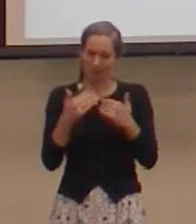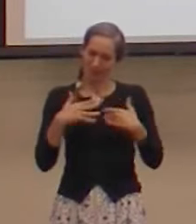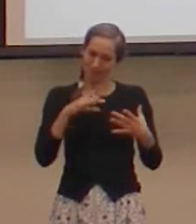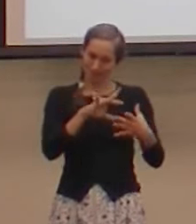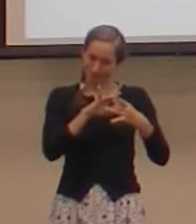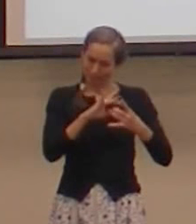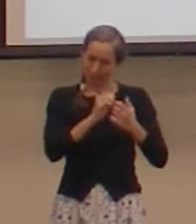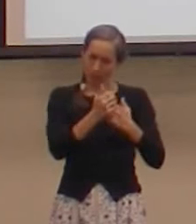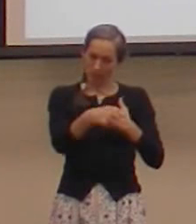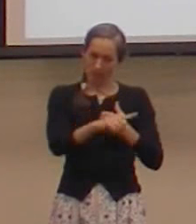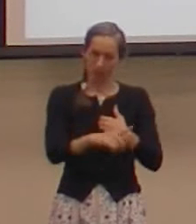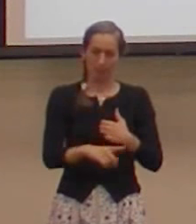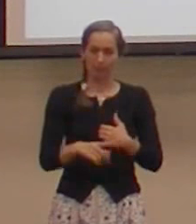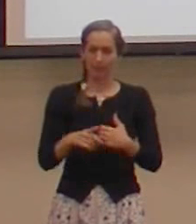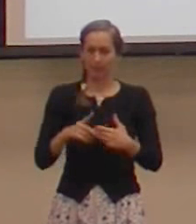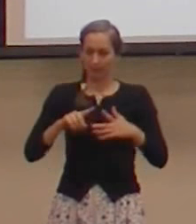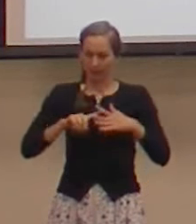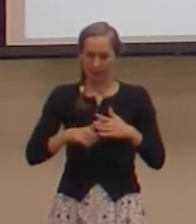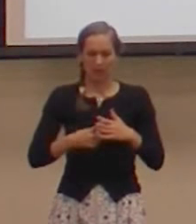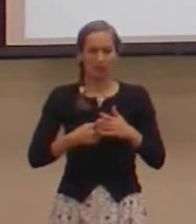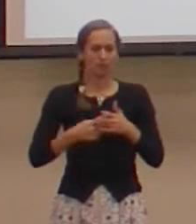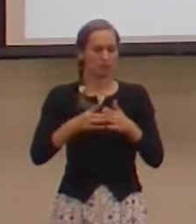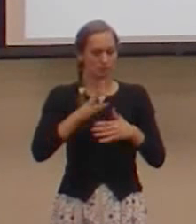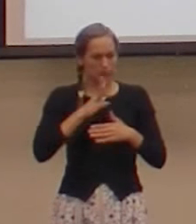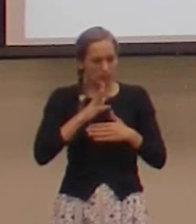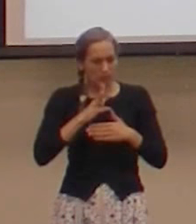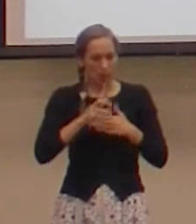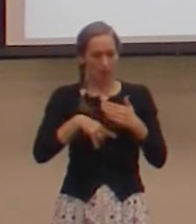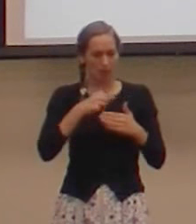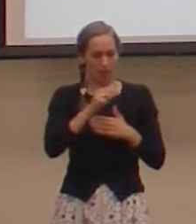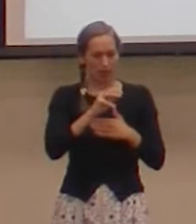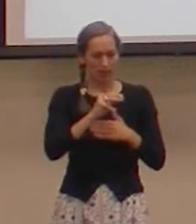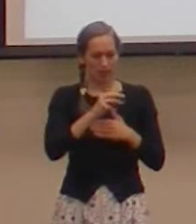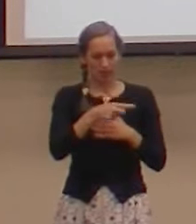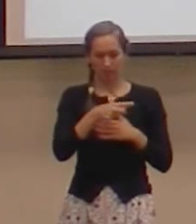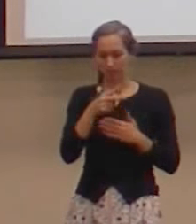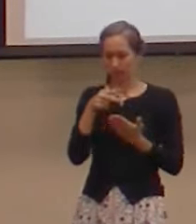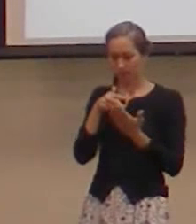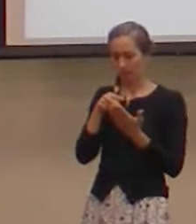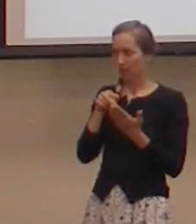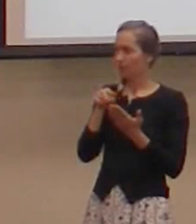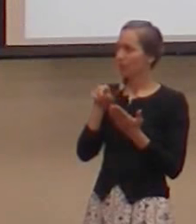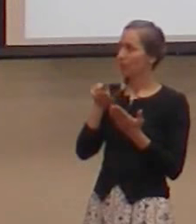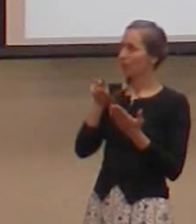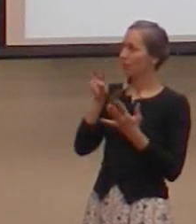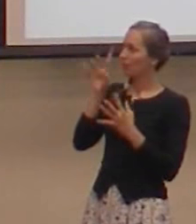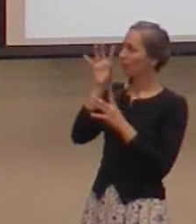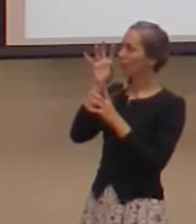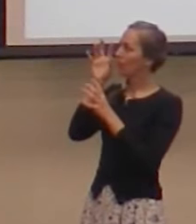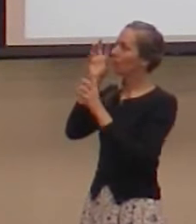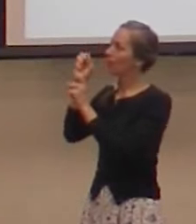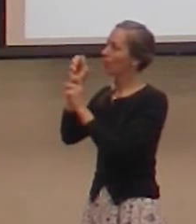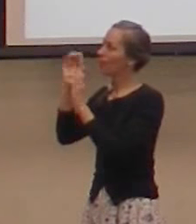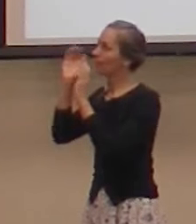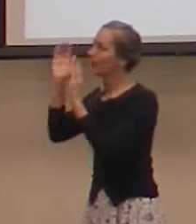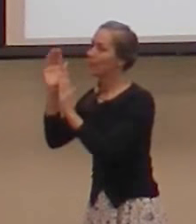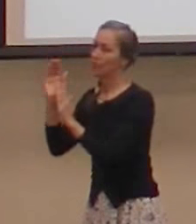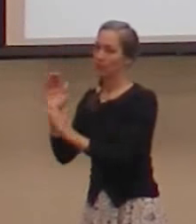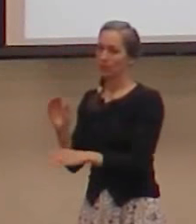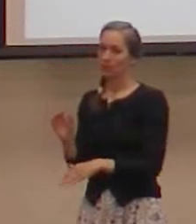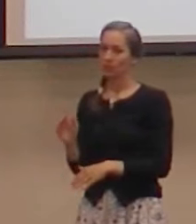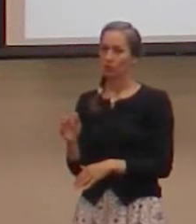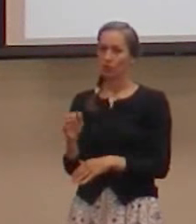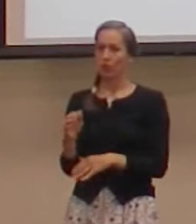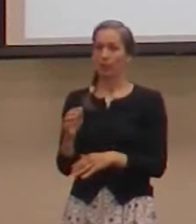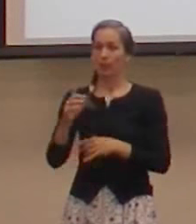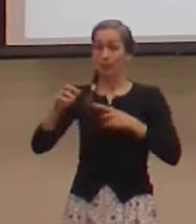minister, he began to talk about AIM, and they paid attention. And I believe that people will pay attention. Those that you know,